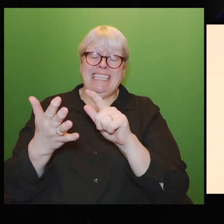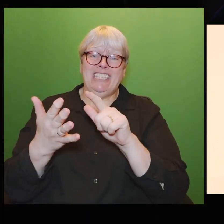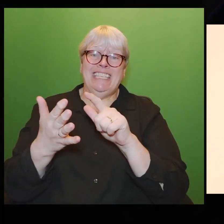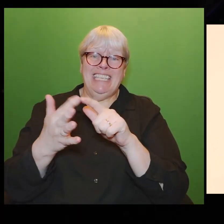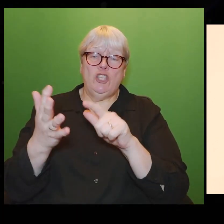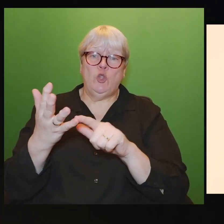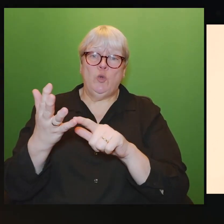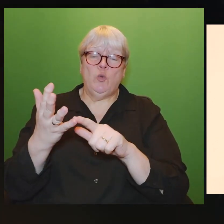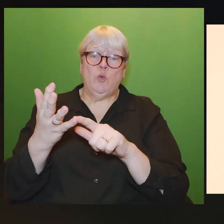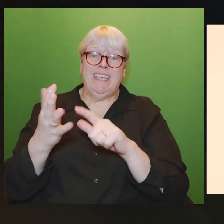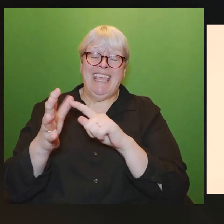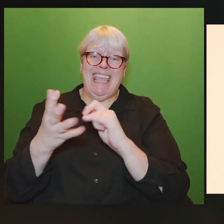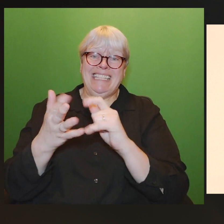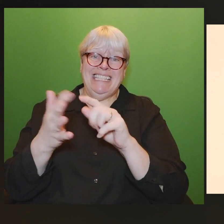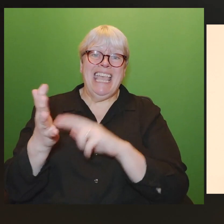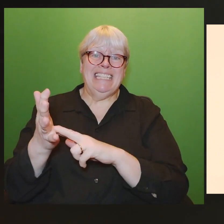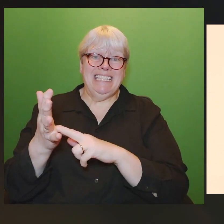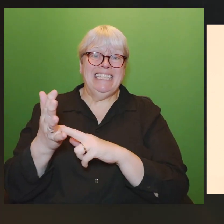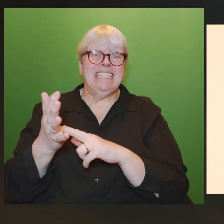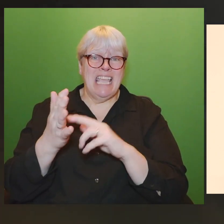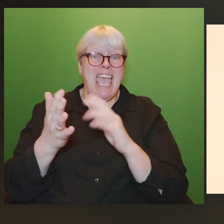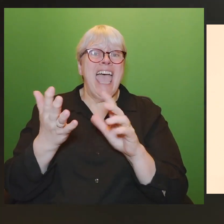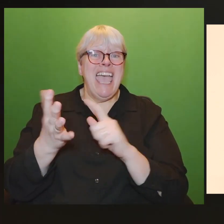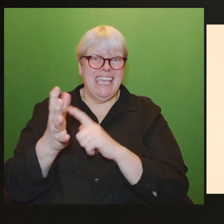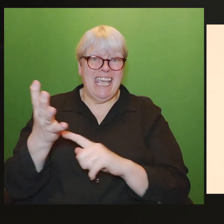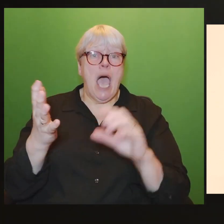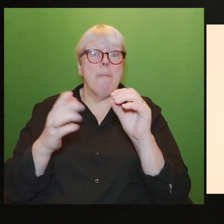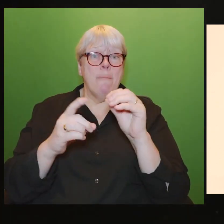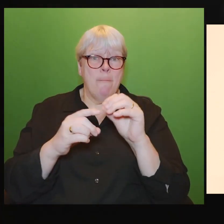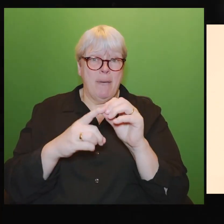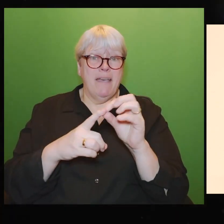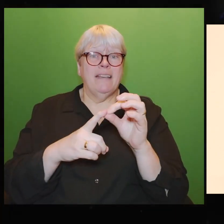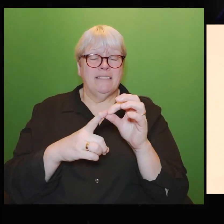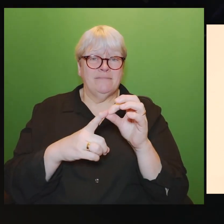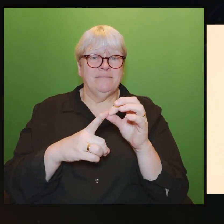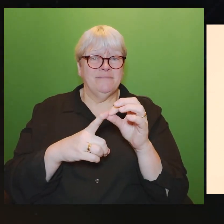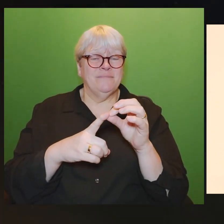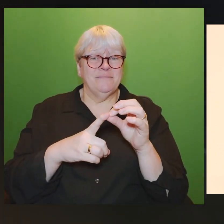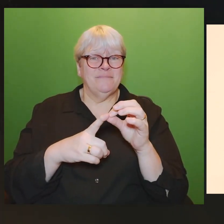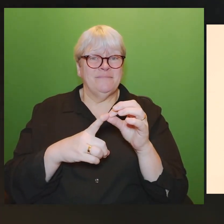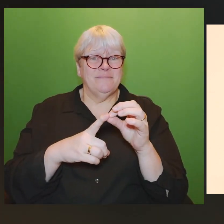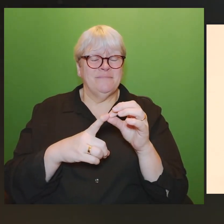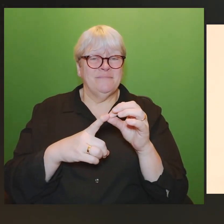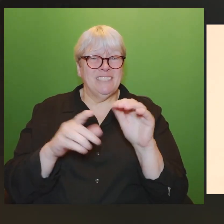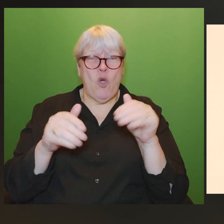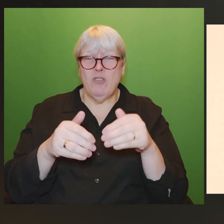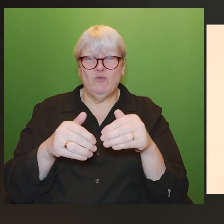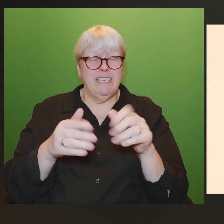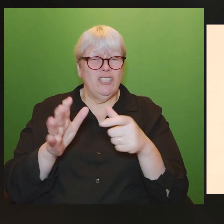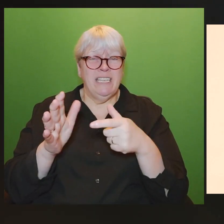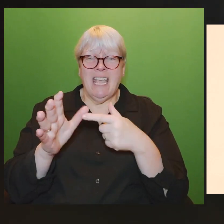home, not realizing he was Jewish himself. They hid Moshe for a number of months before they were betrayed